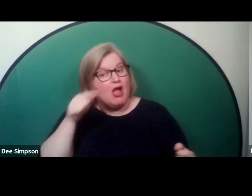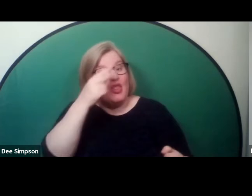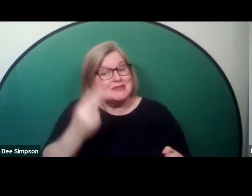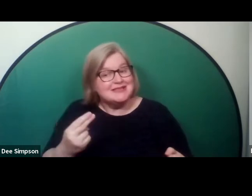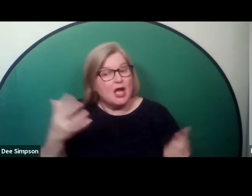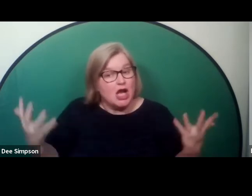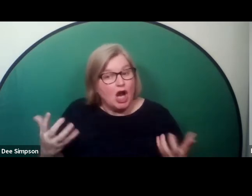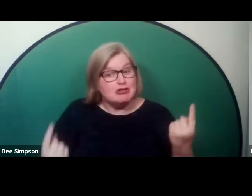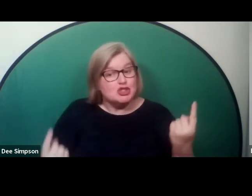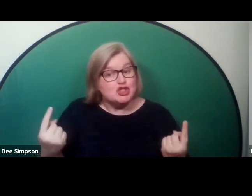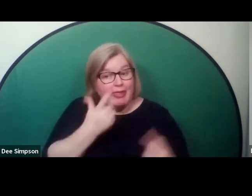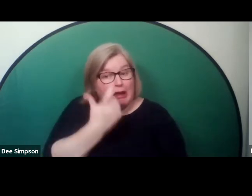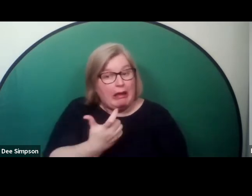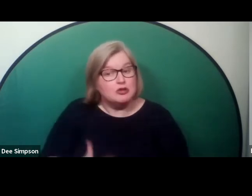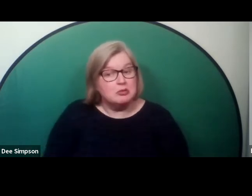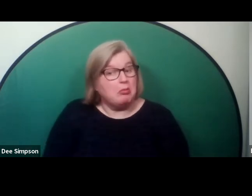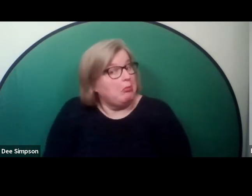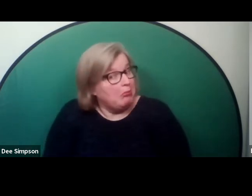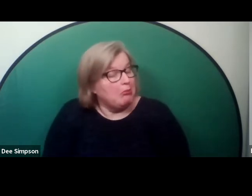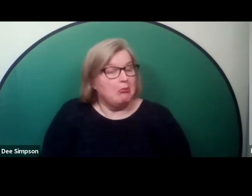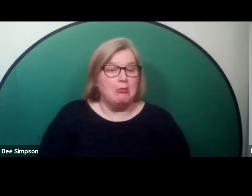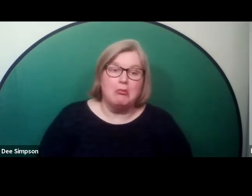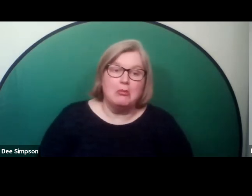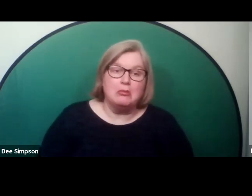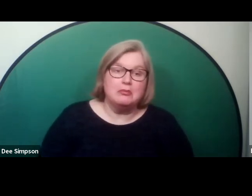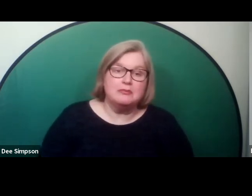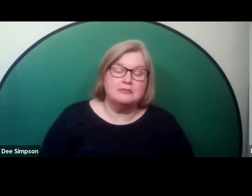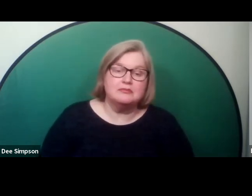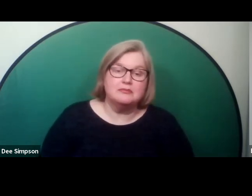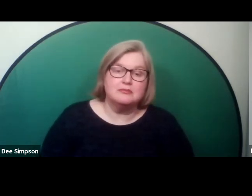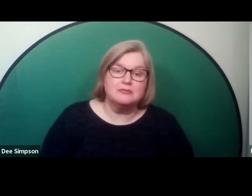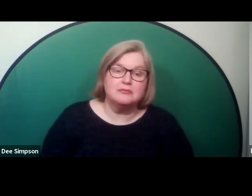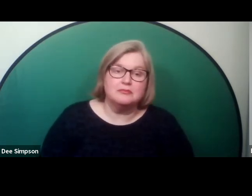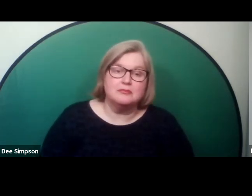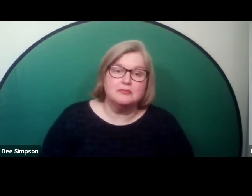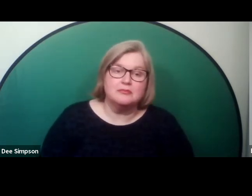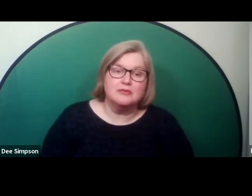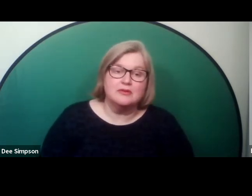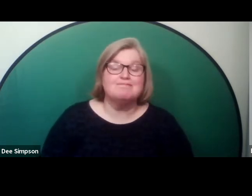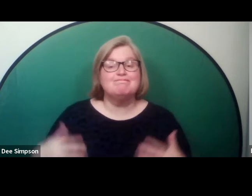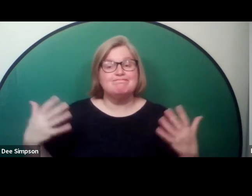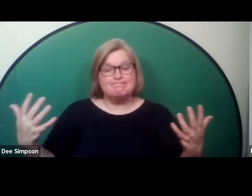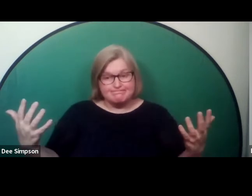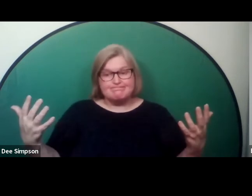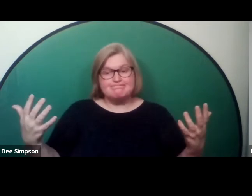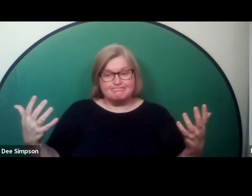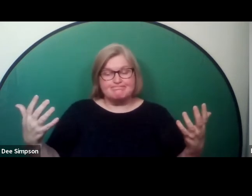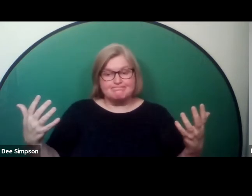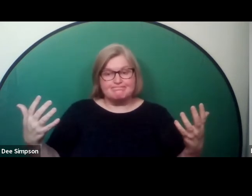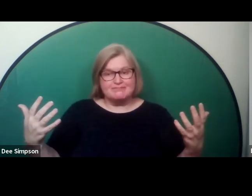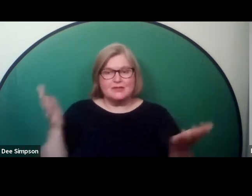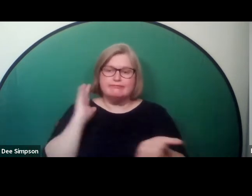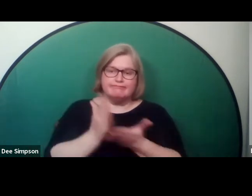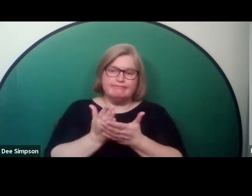Next slide, please. Well, That said, I mean, there are huge problems that